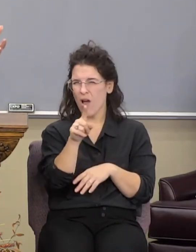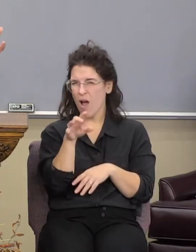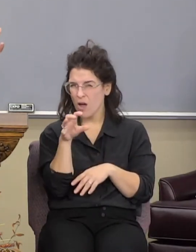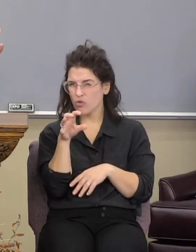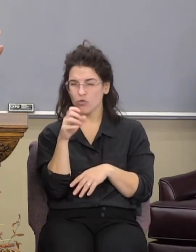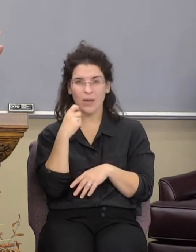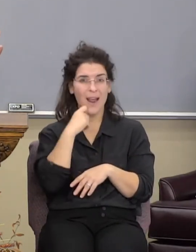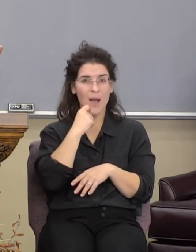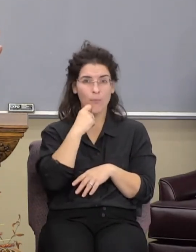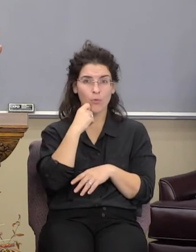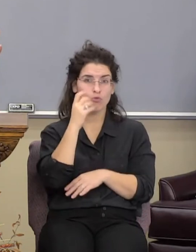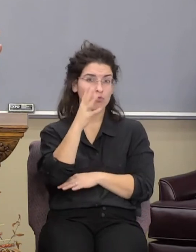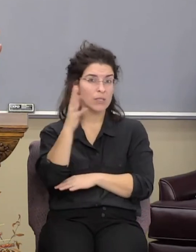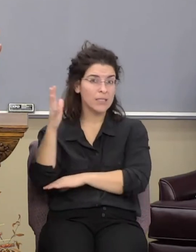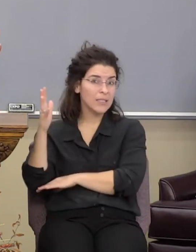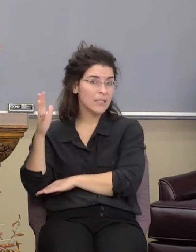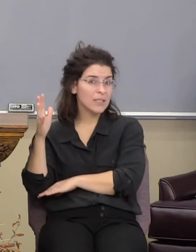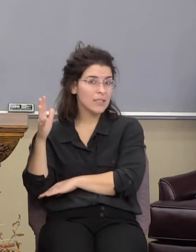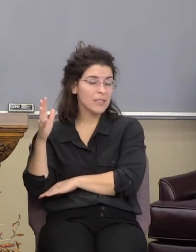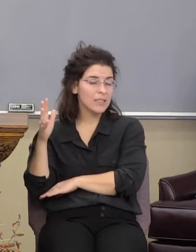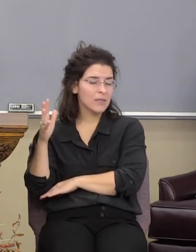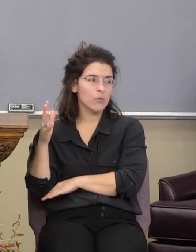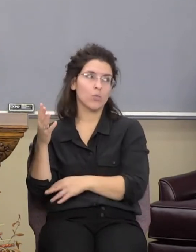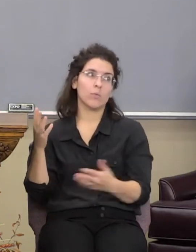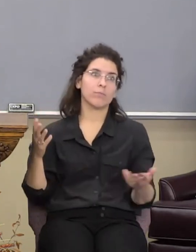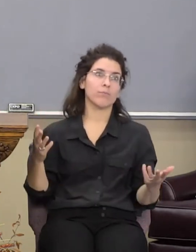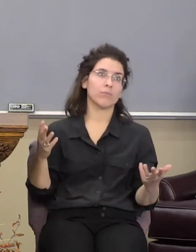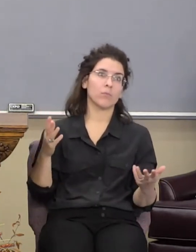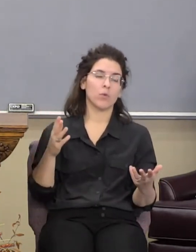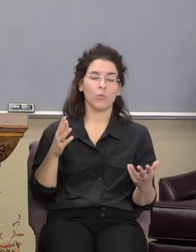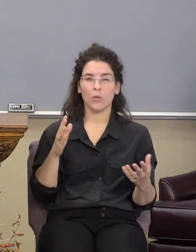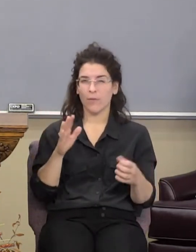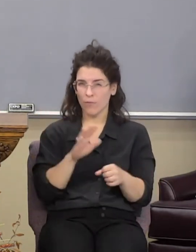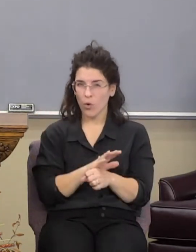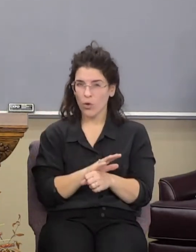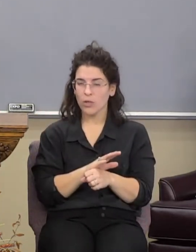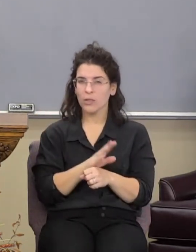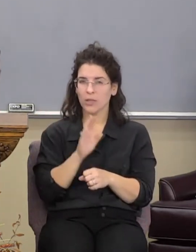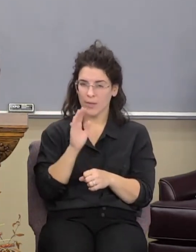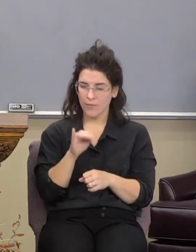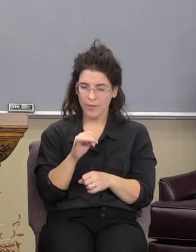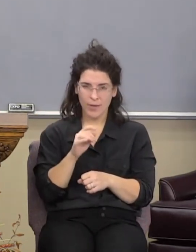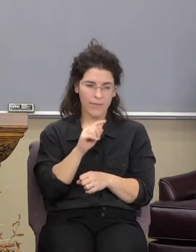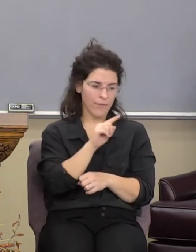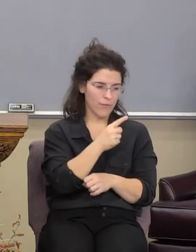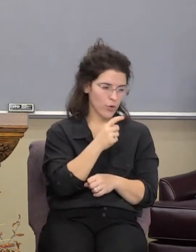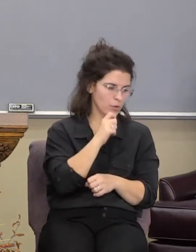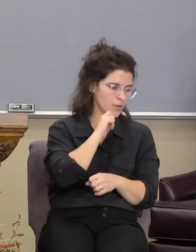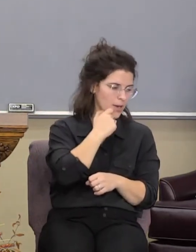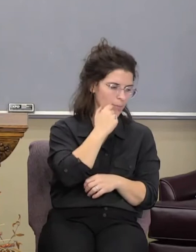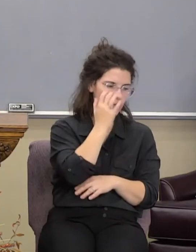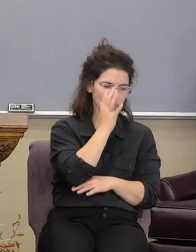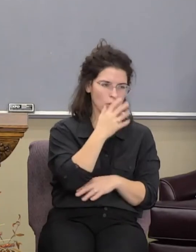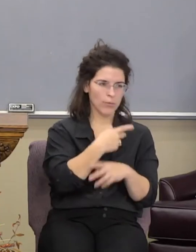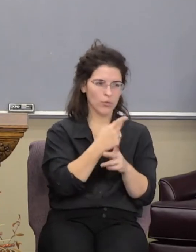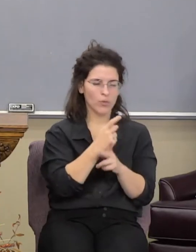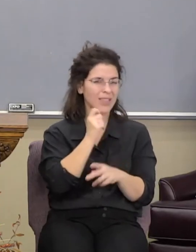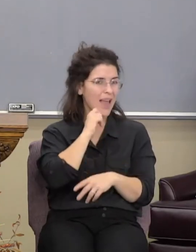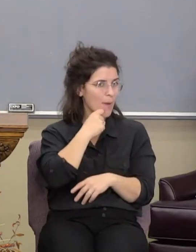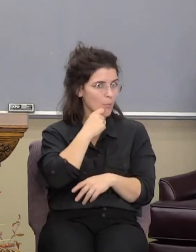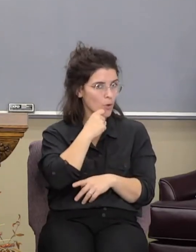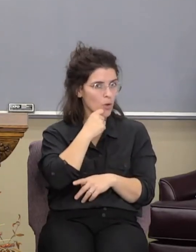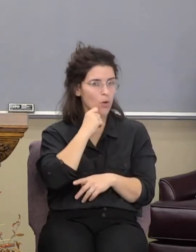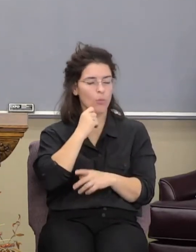100 apple trees, well, would the fullness of the first apple tree who produces the apple